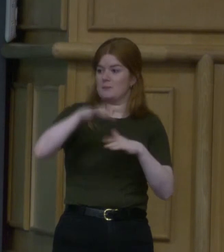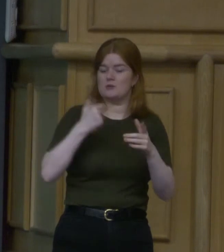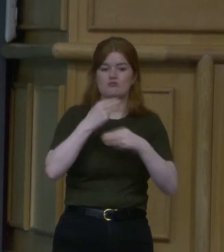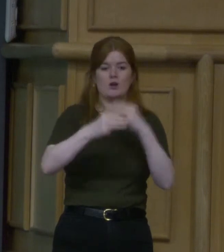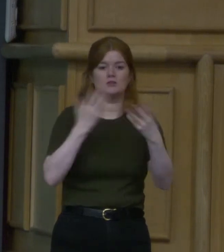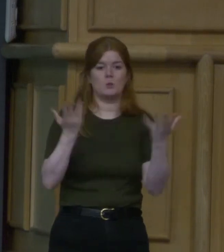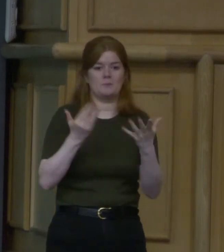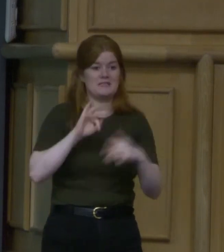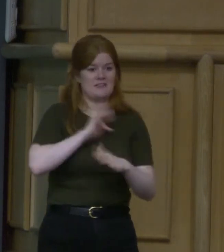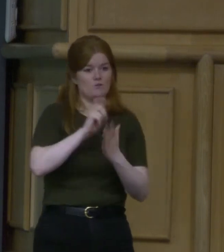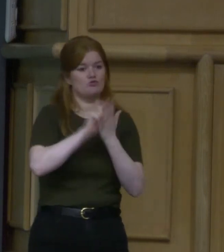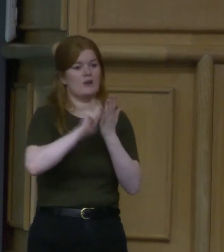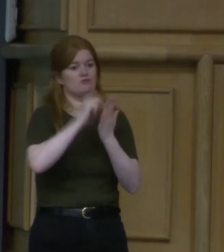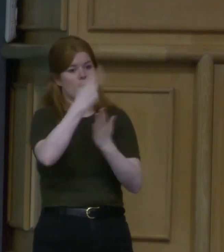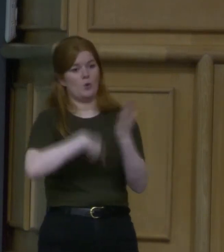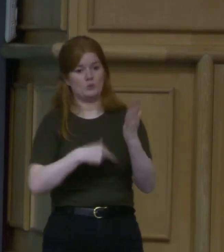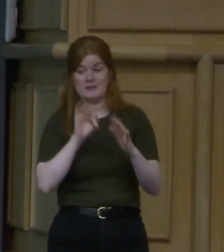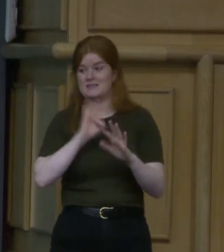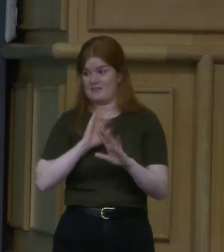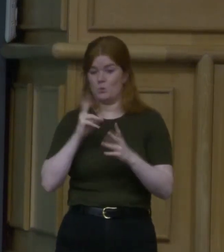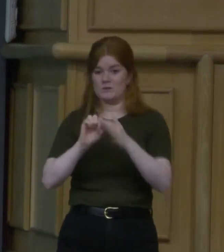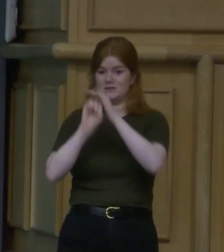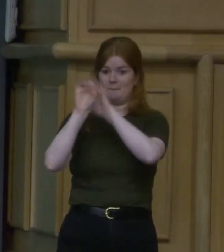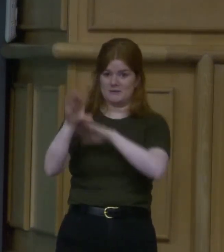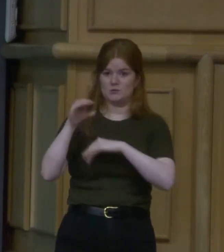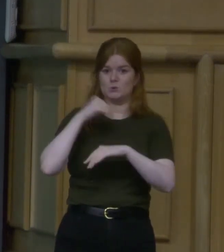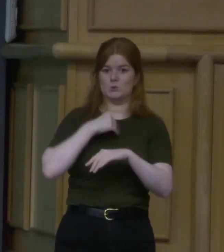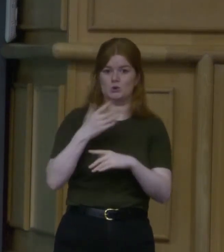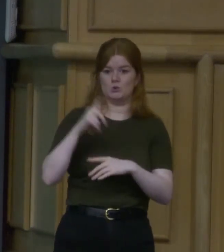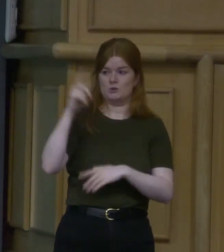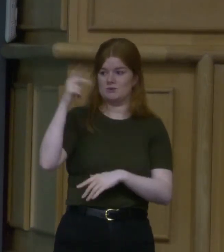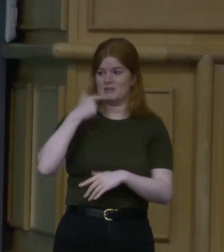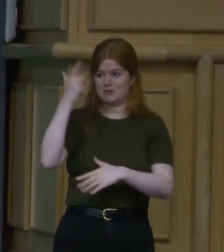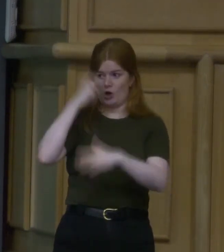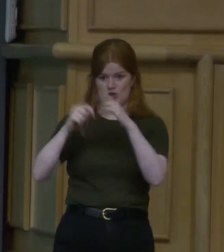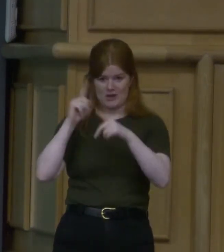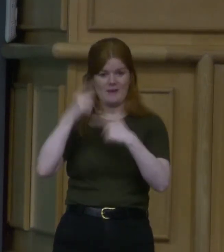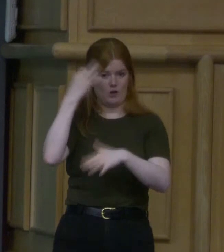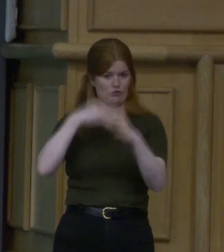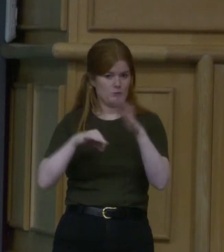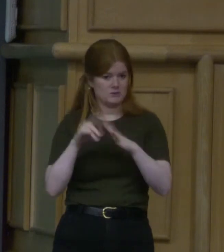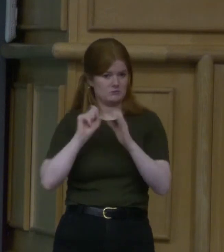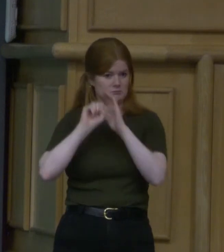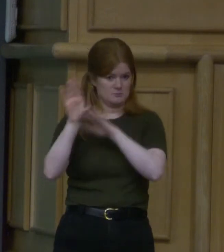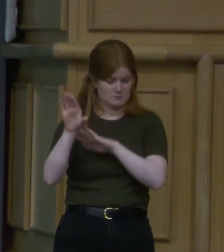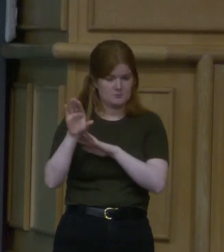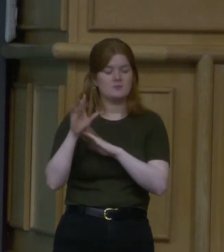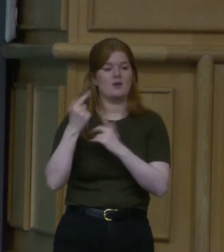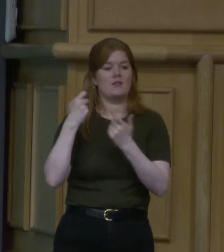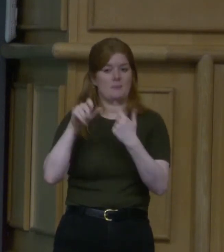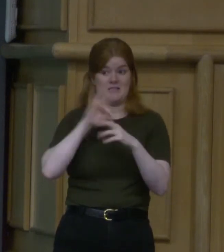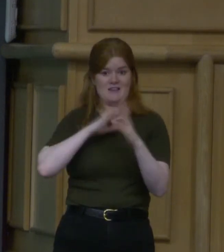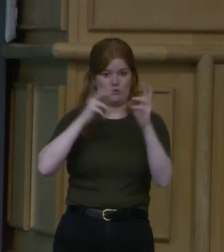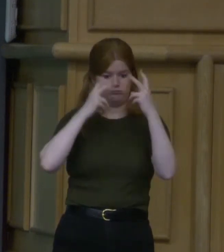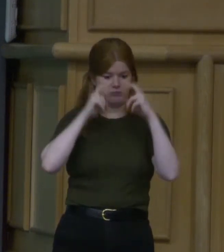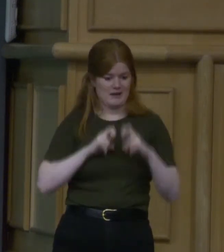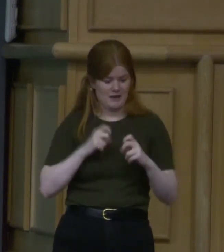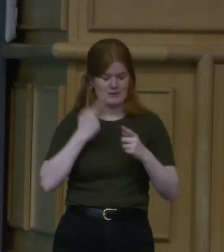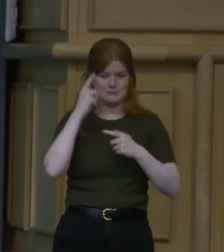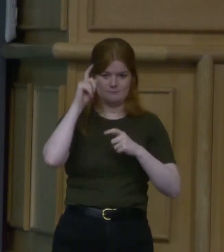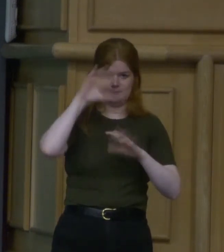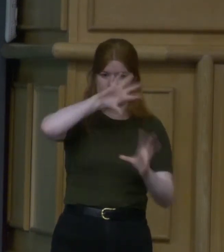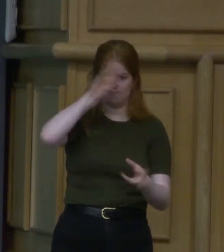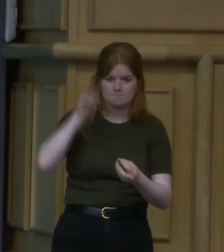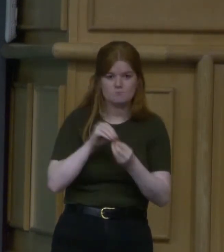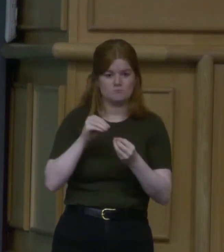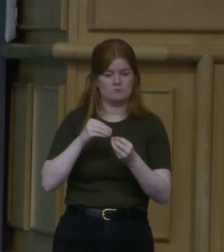process is that I will write a report which I will submit to the Tánaiste and the government, in which I will analyse and